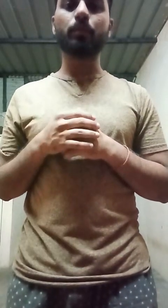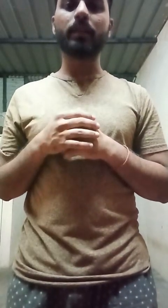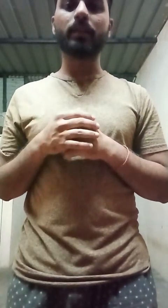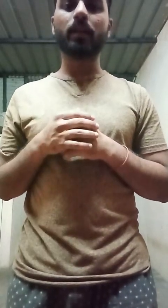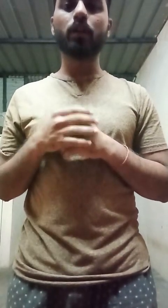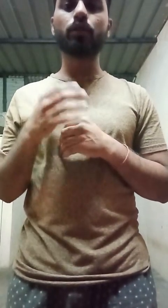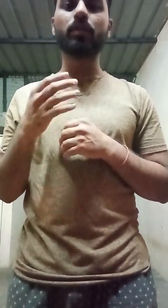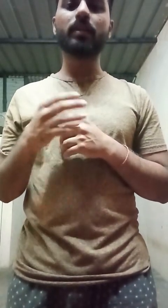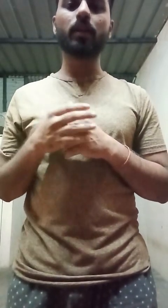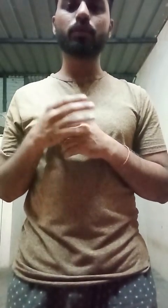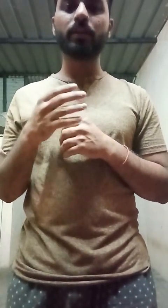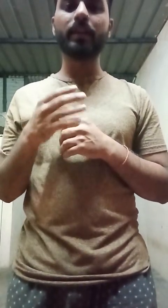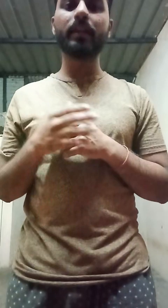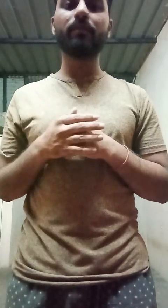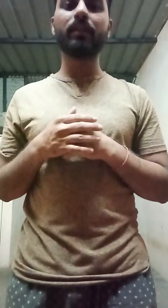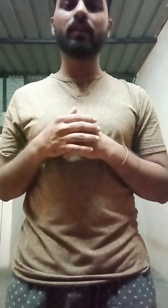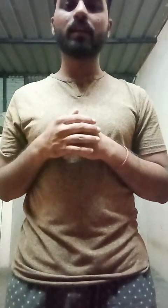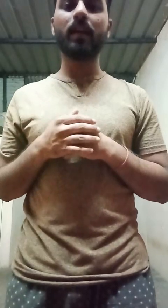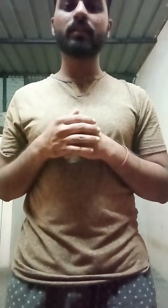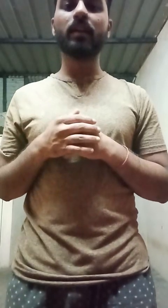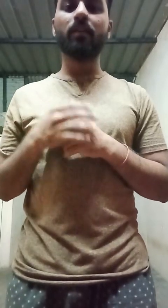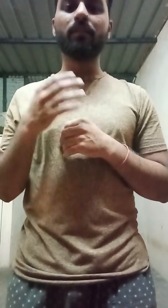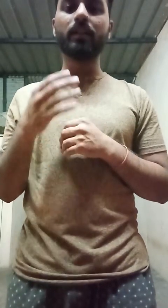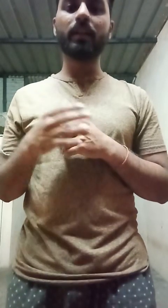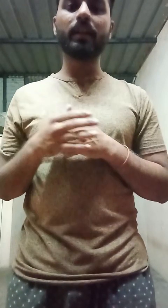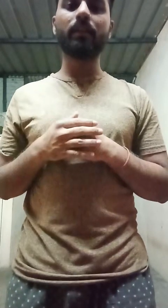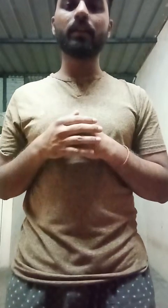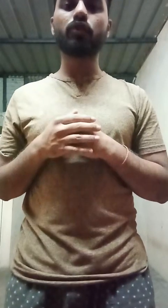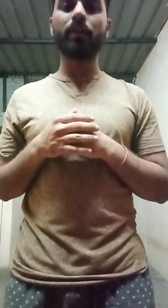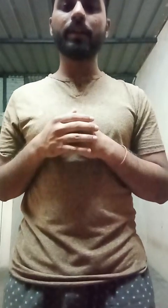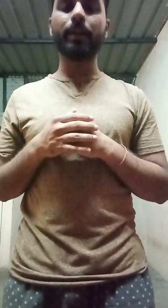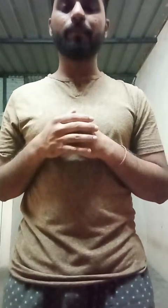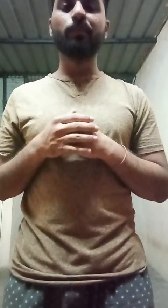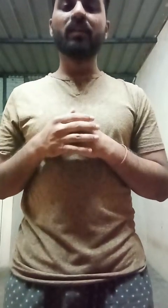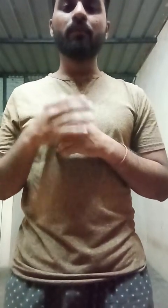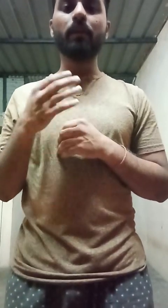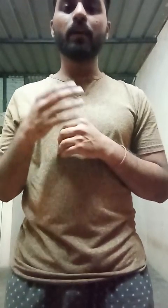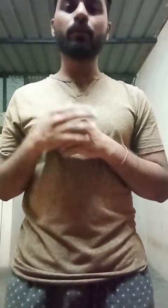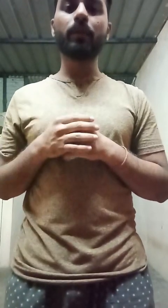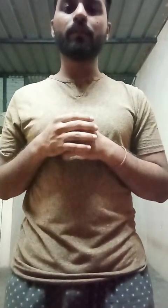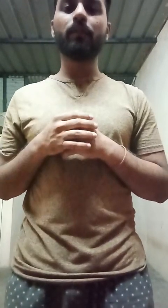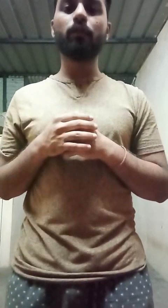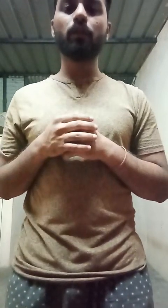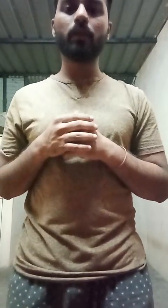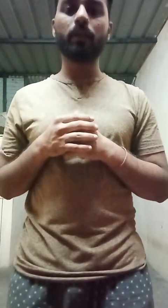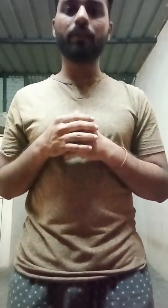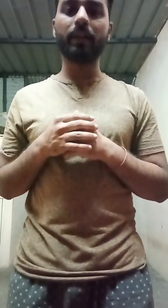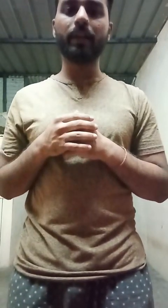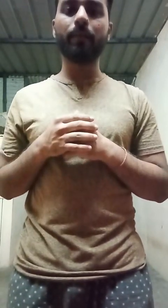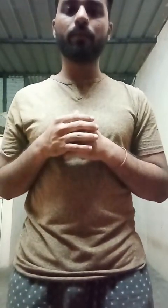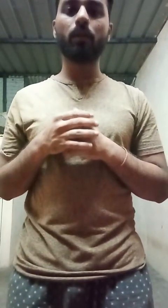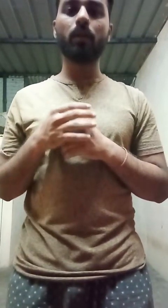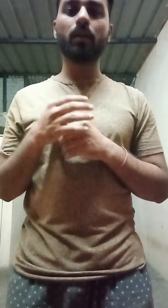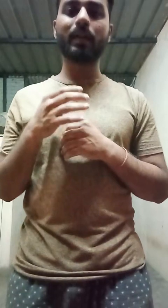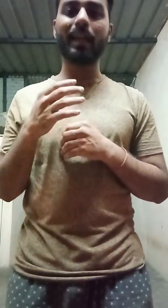object associated with the class with the given string name. We have to give a fully qualified name for a